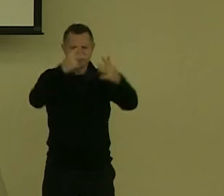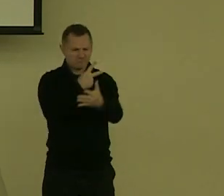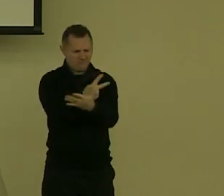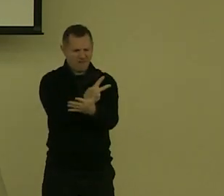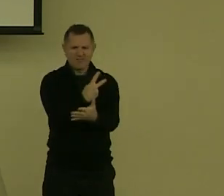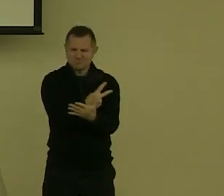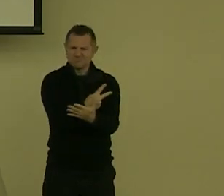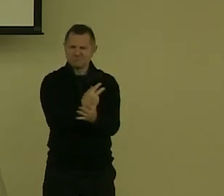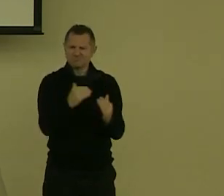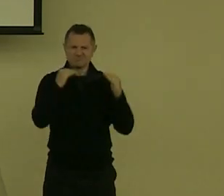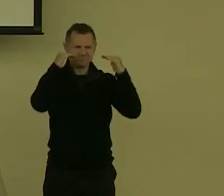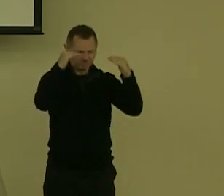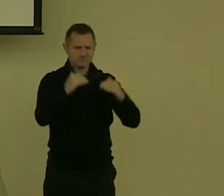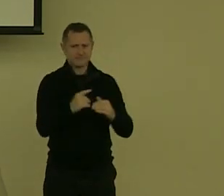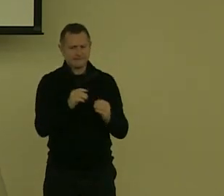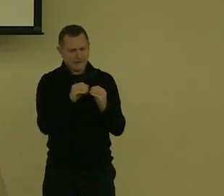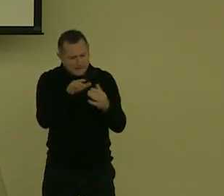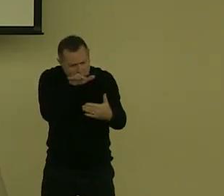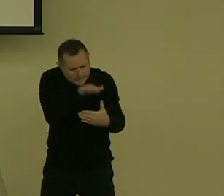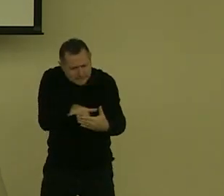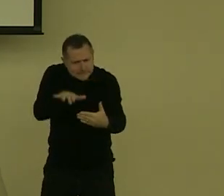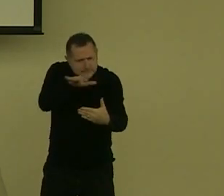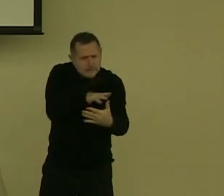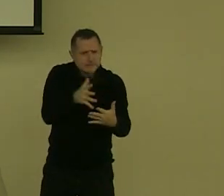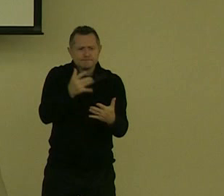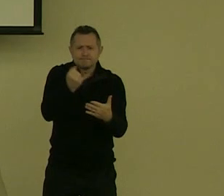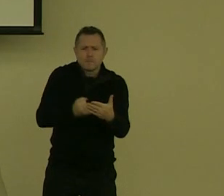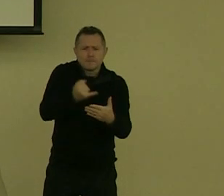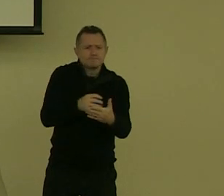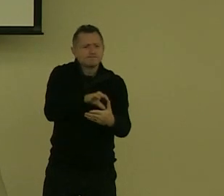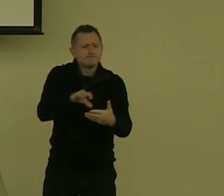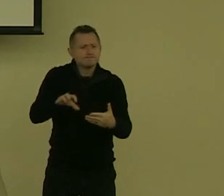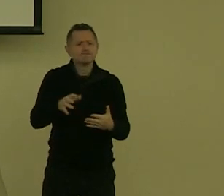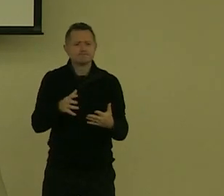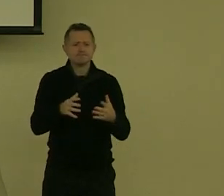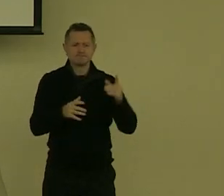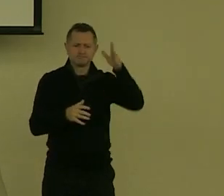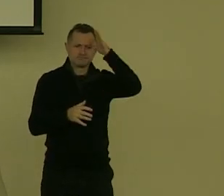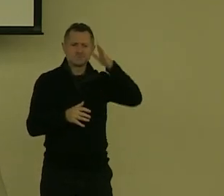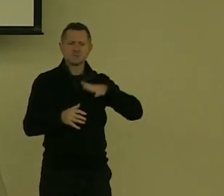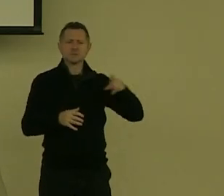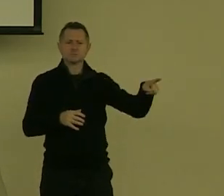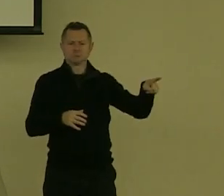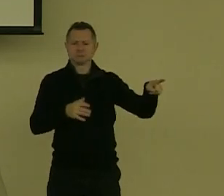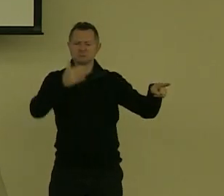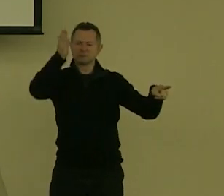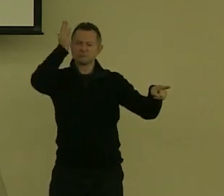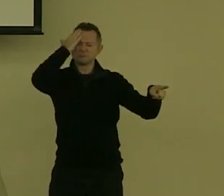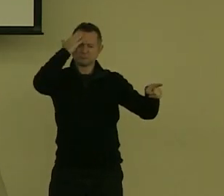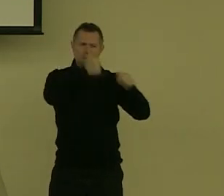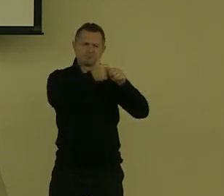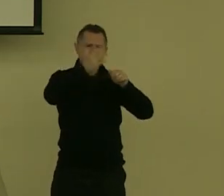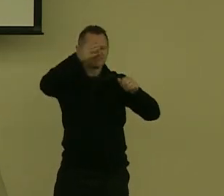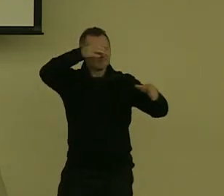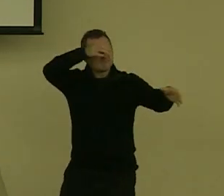of Neurocomic, has just been brought in as a presidential scholar for a 3-year postdoc in the Center